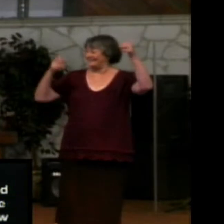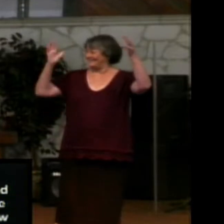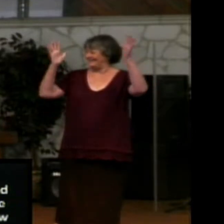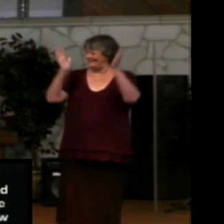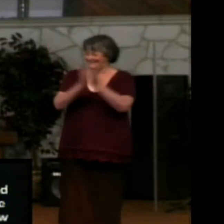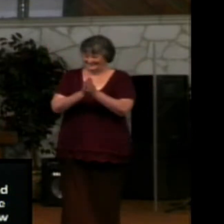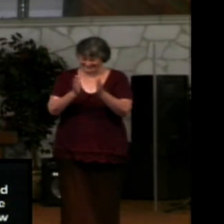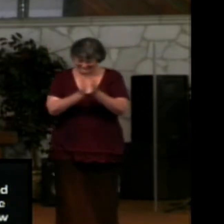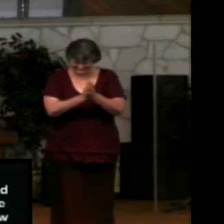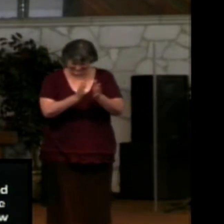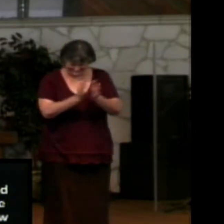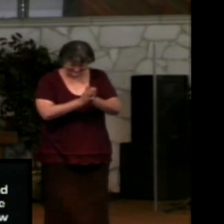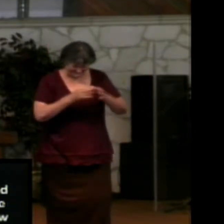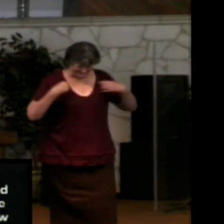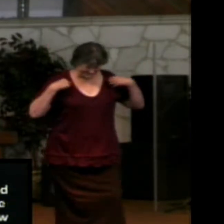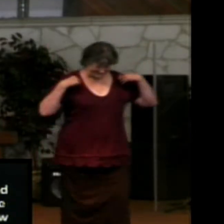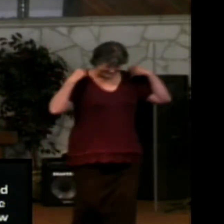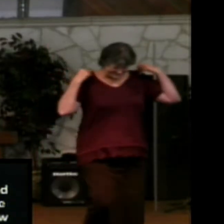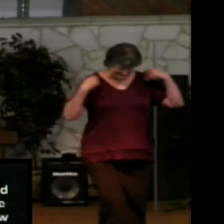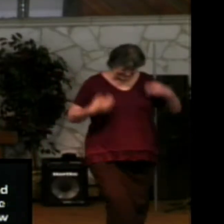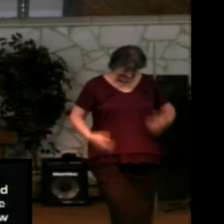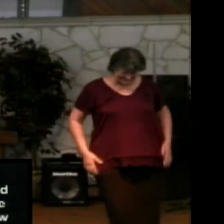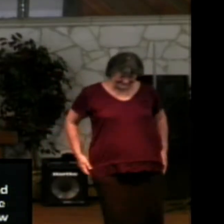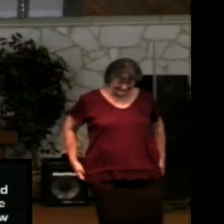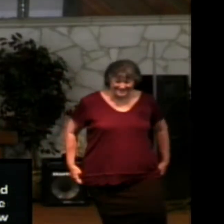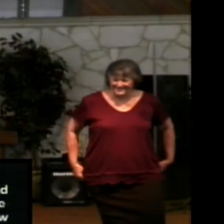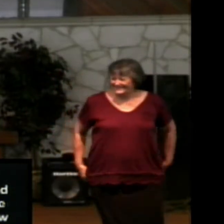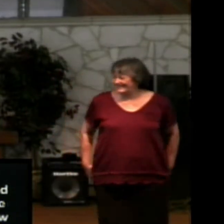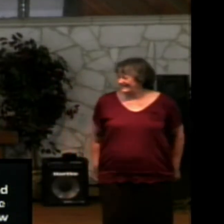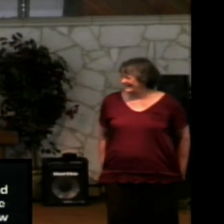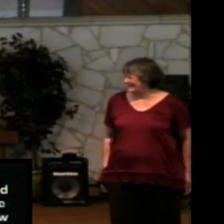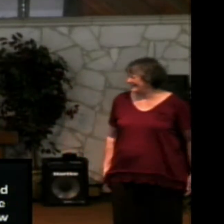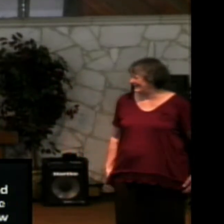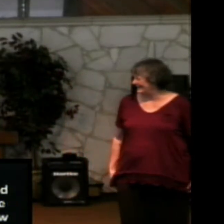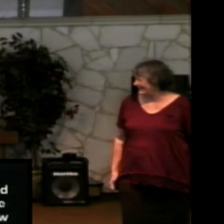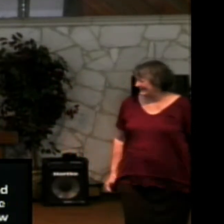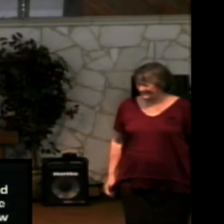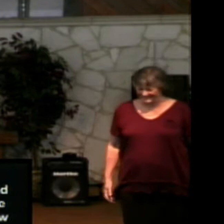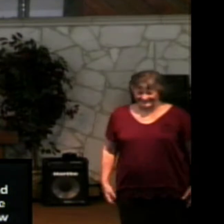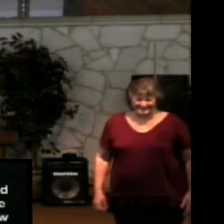Man, I almost had it back.